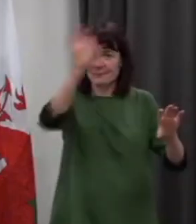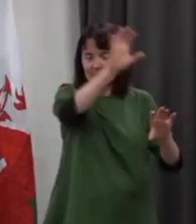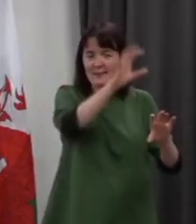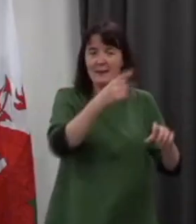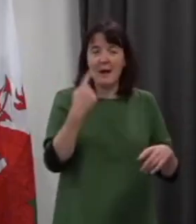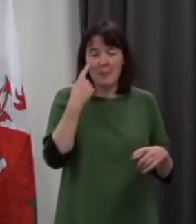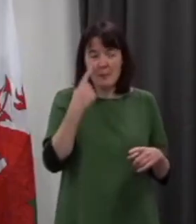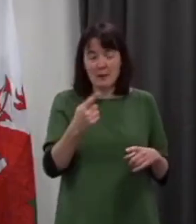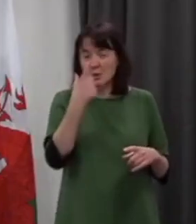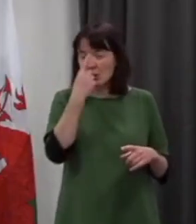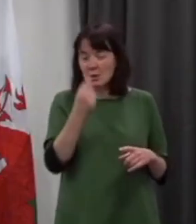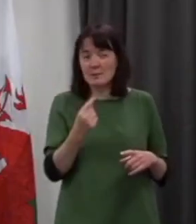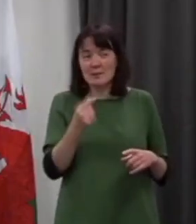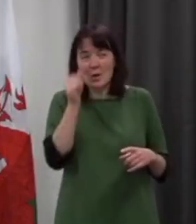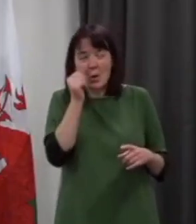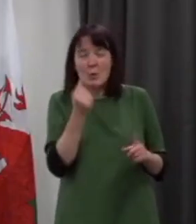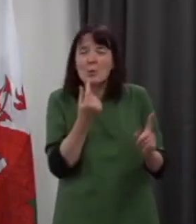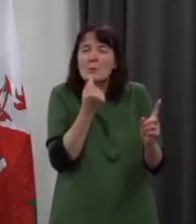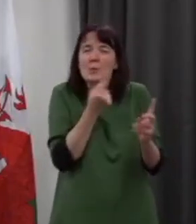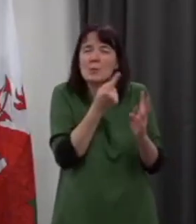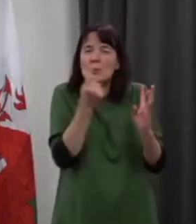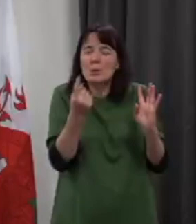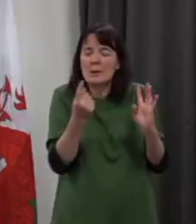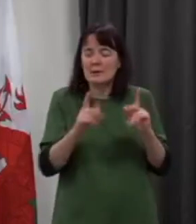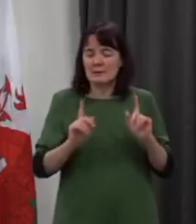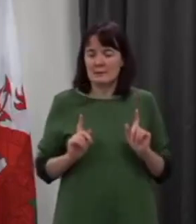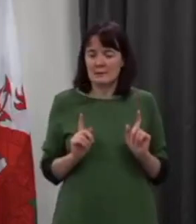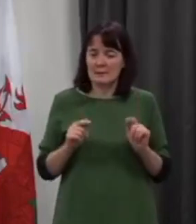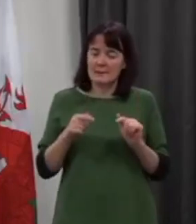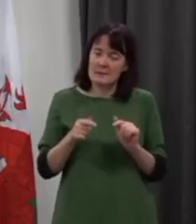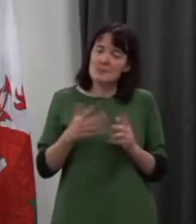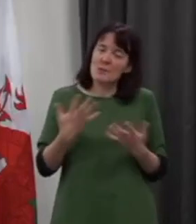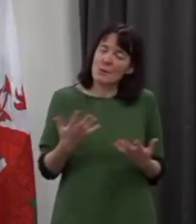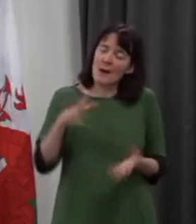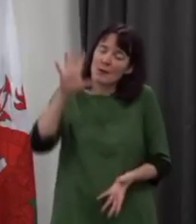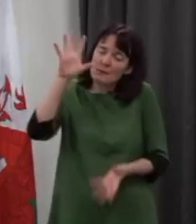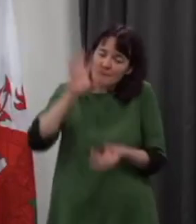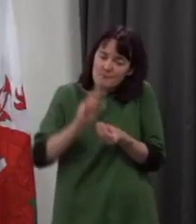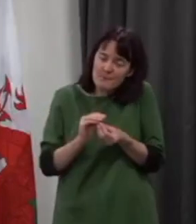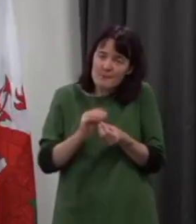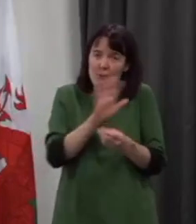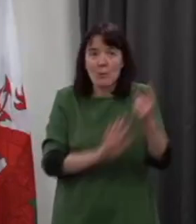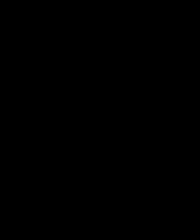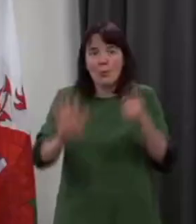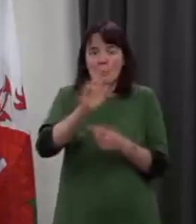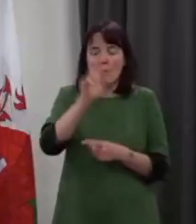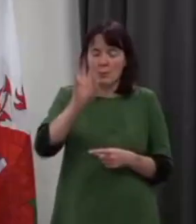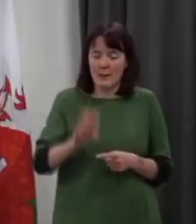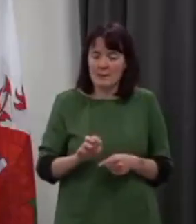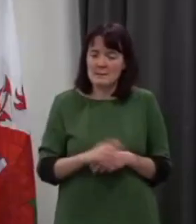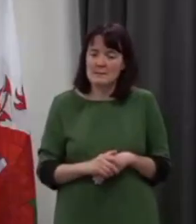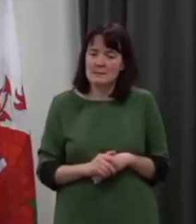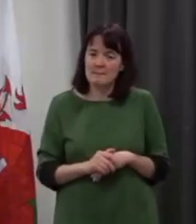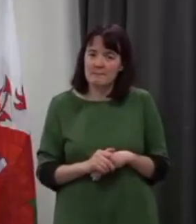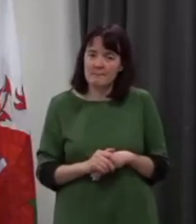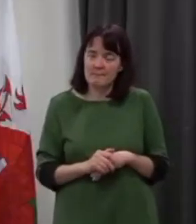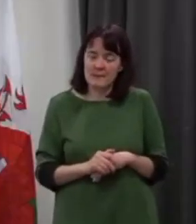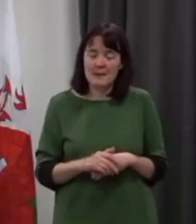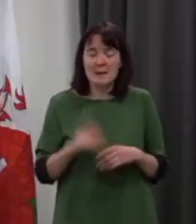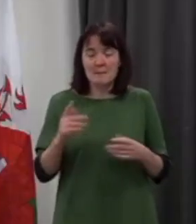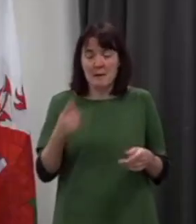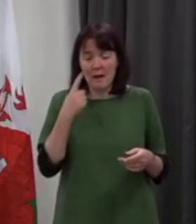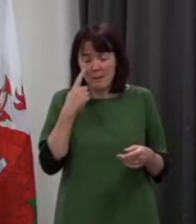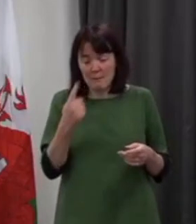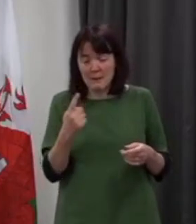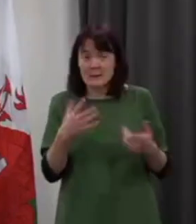see larger numbers of deaths, as unfortunately we expect to see larger numbers in the days and weeks